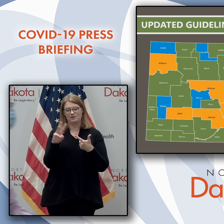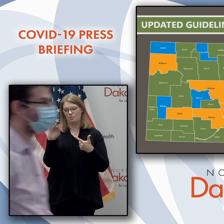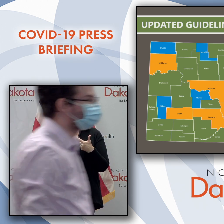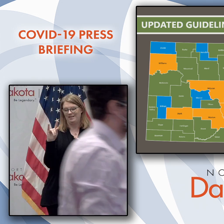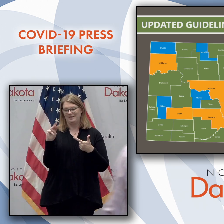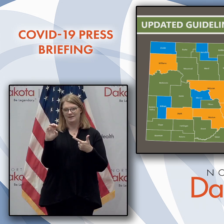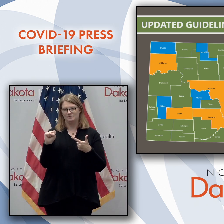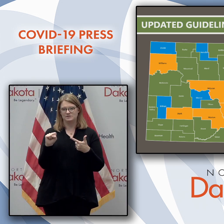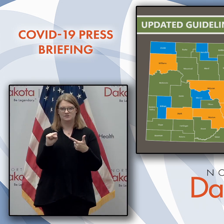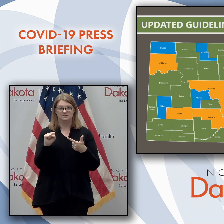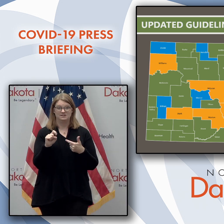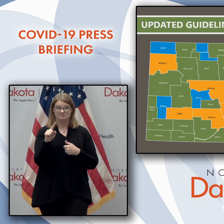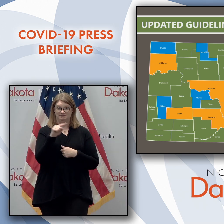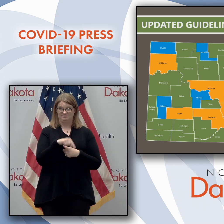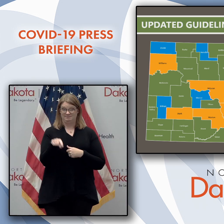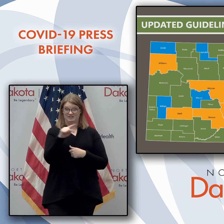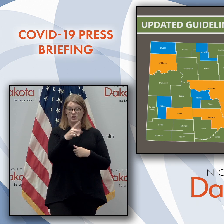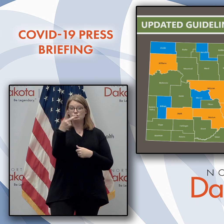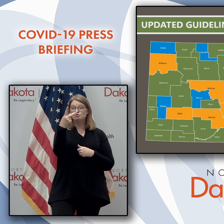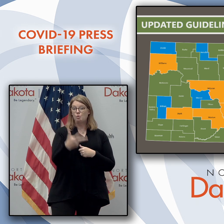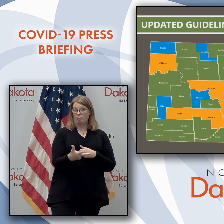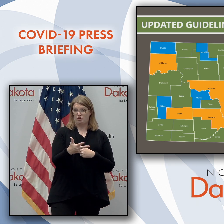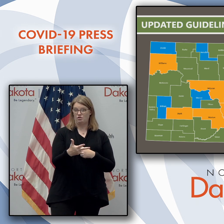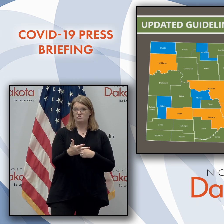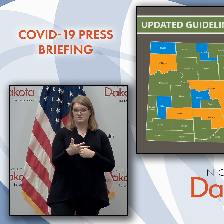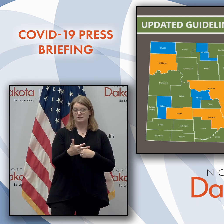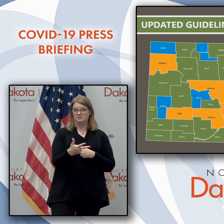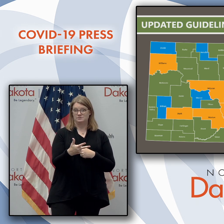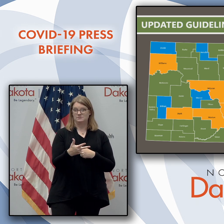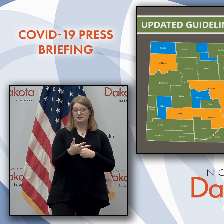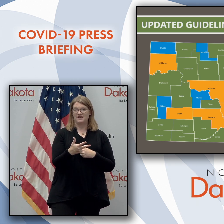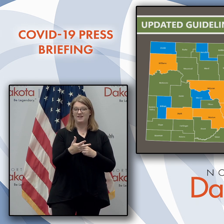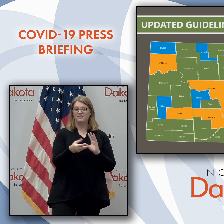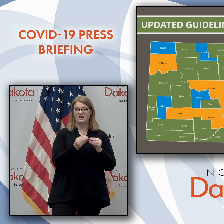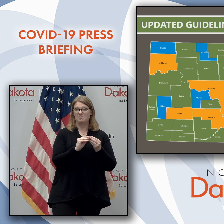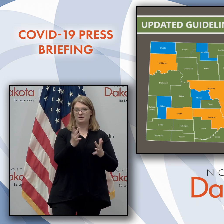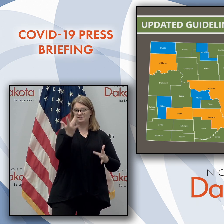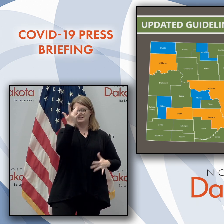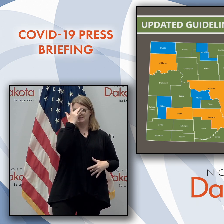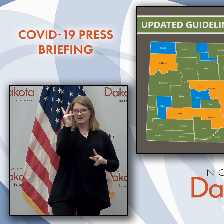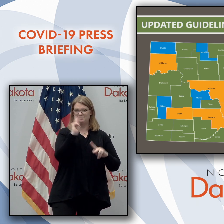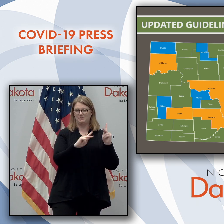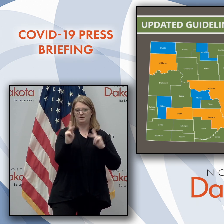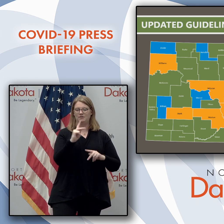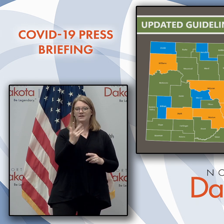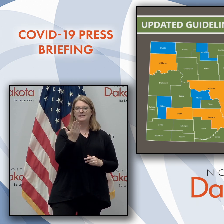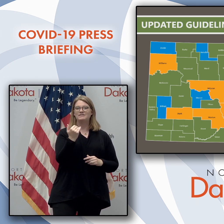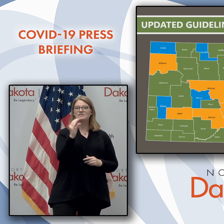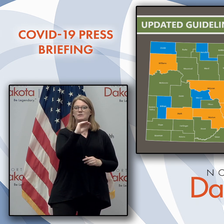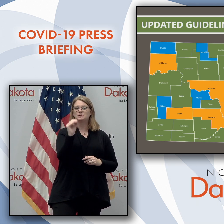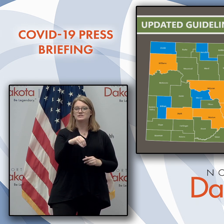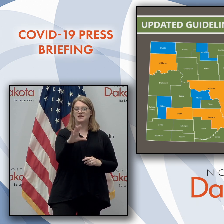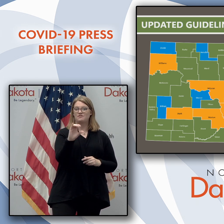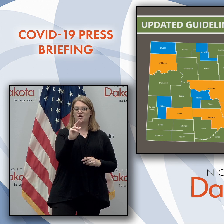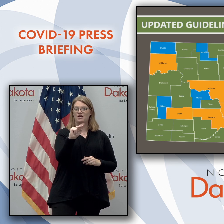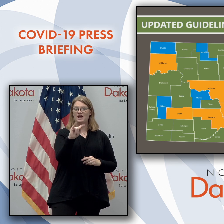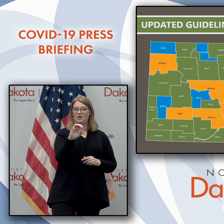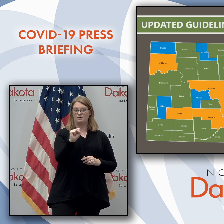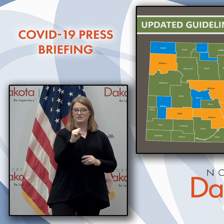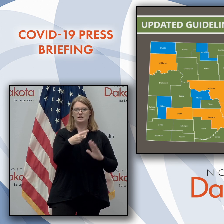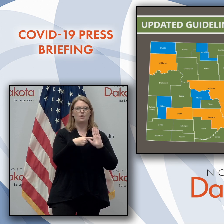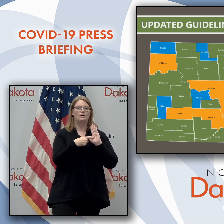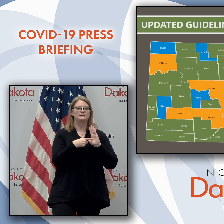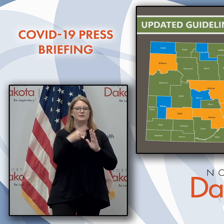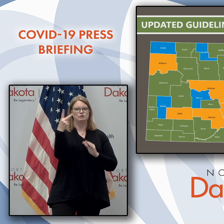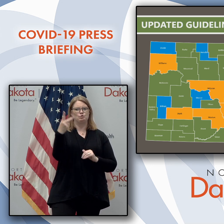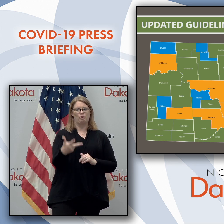for 2/3 approximately of the current active cases. So right now we've got 15% of our counties are